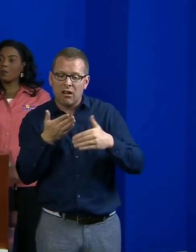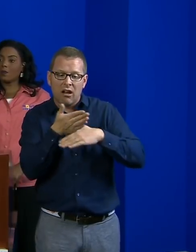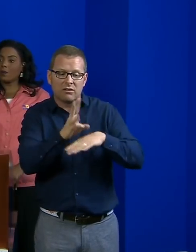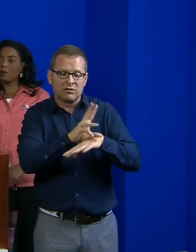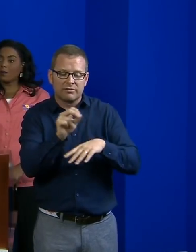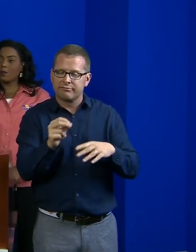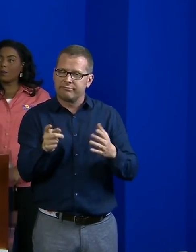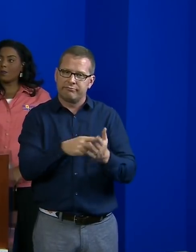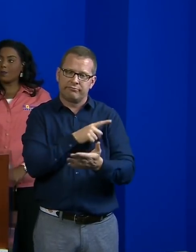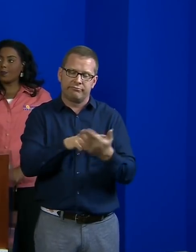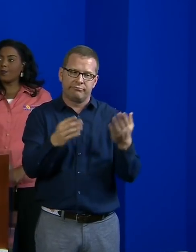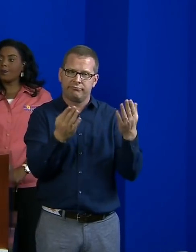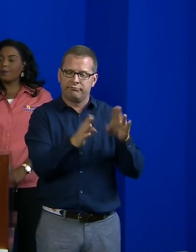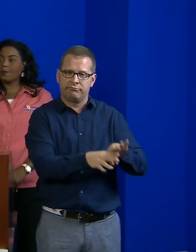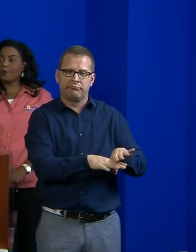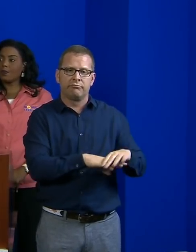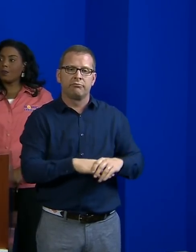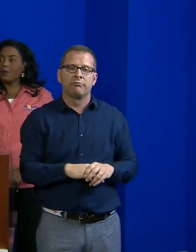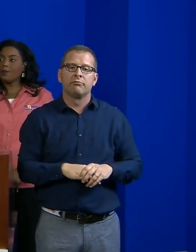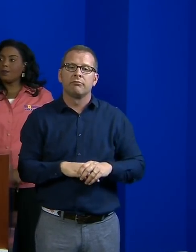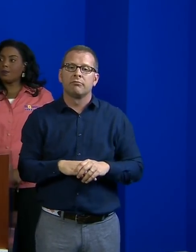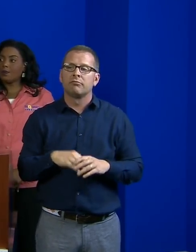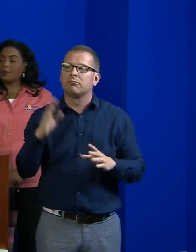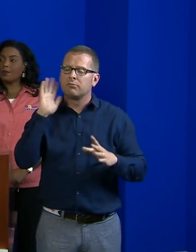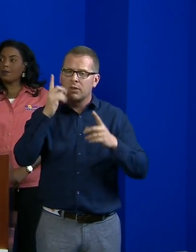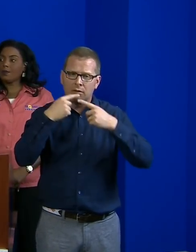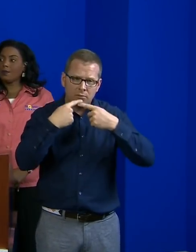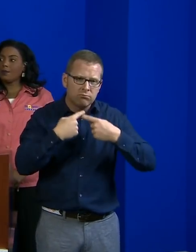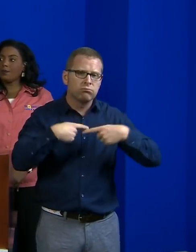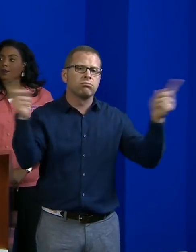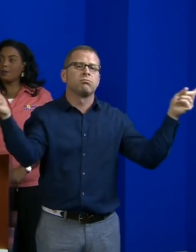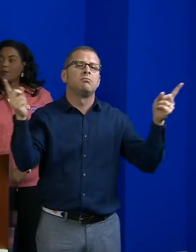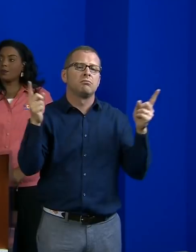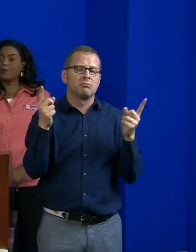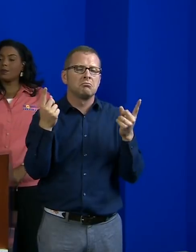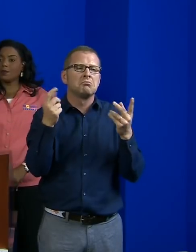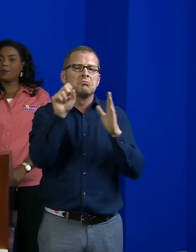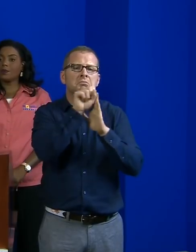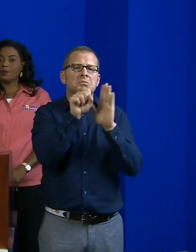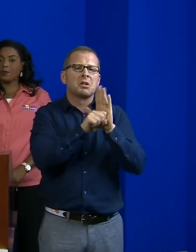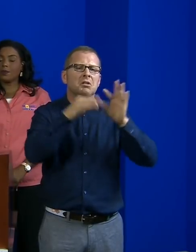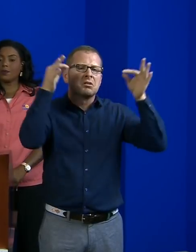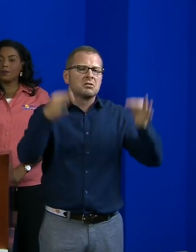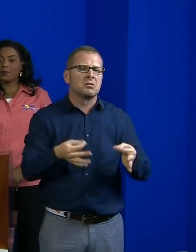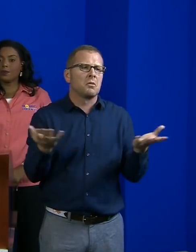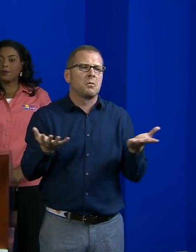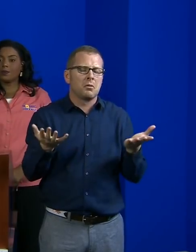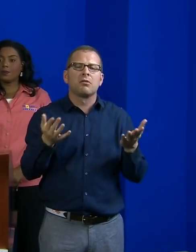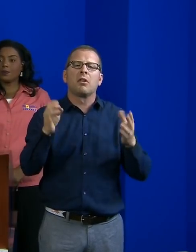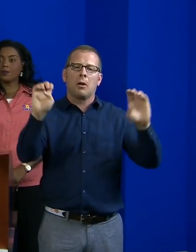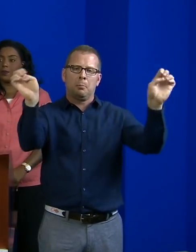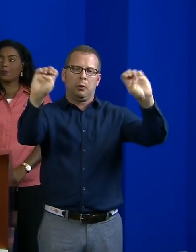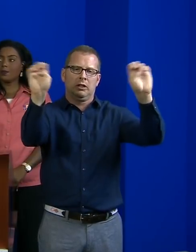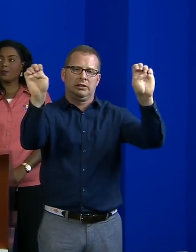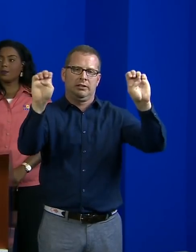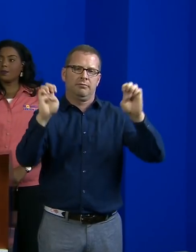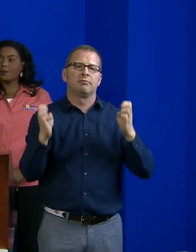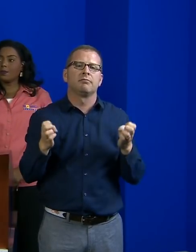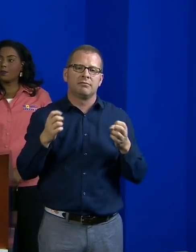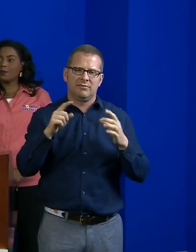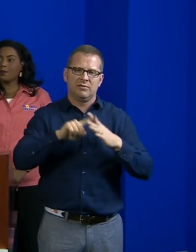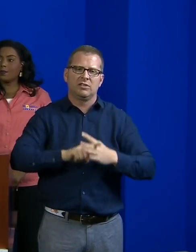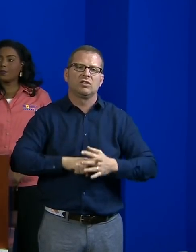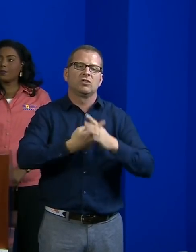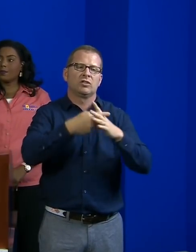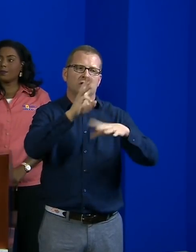of emergency for the district effective at 6:30 p.m. this evening. At that point, only